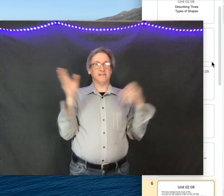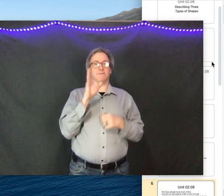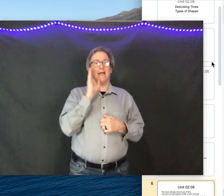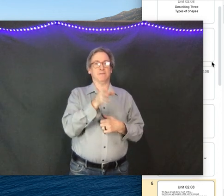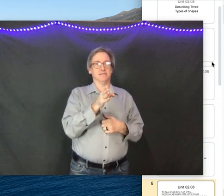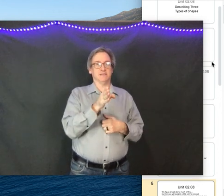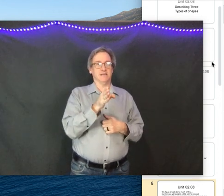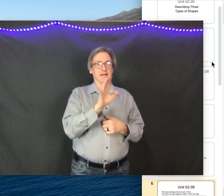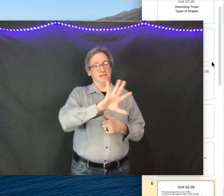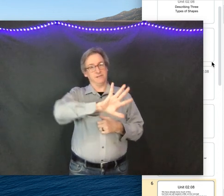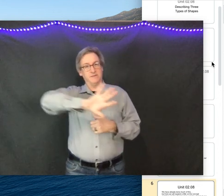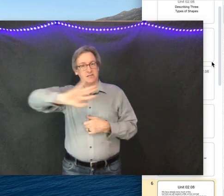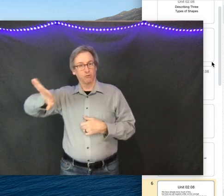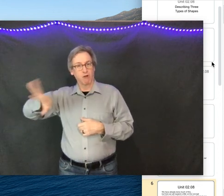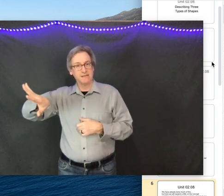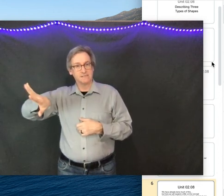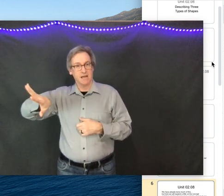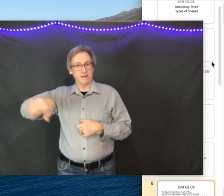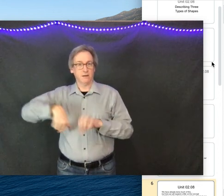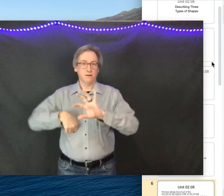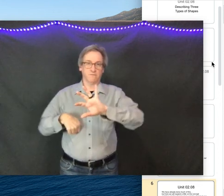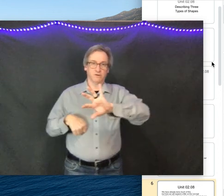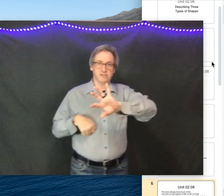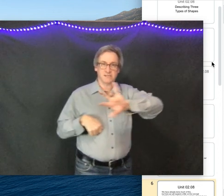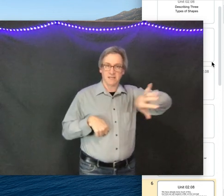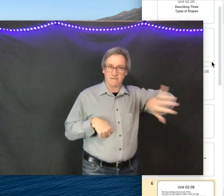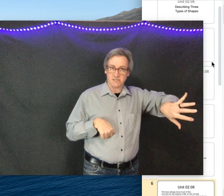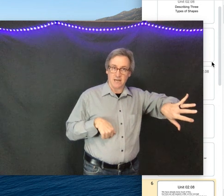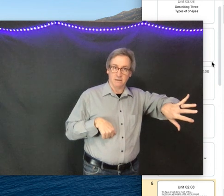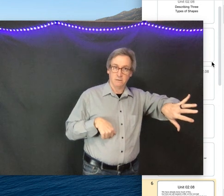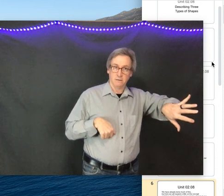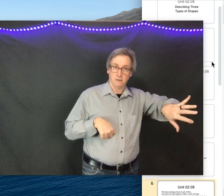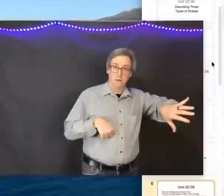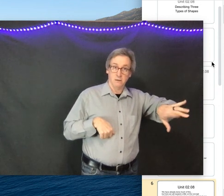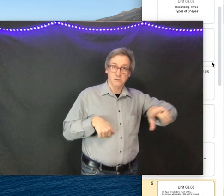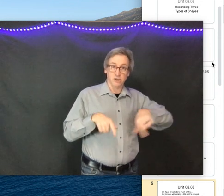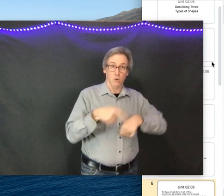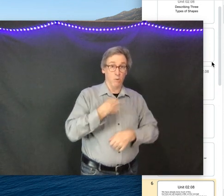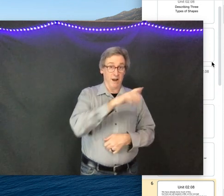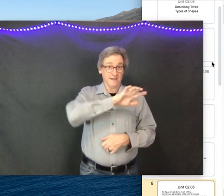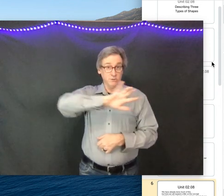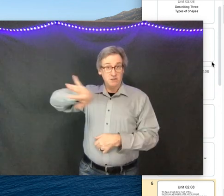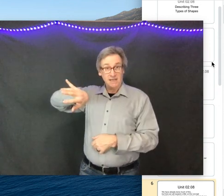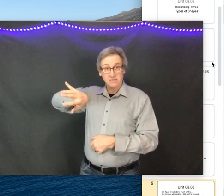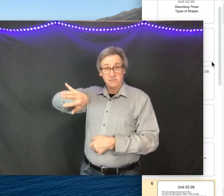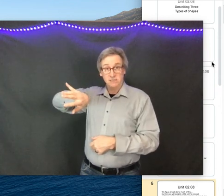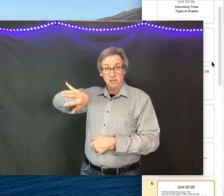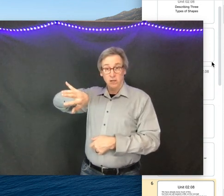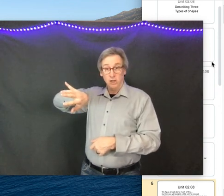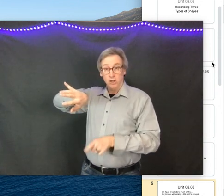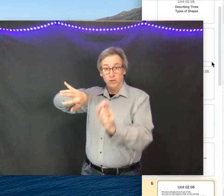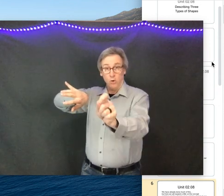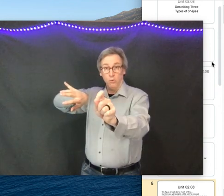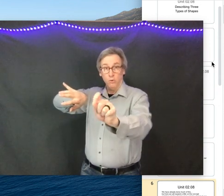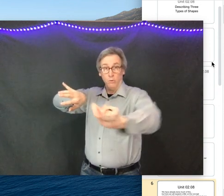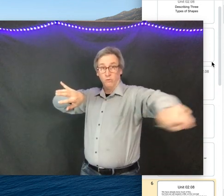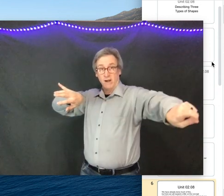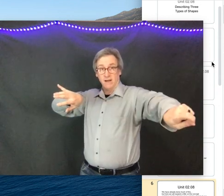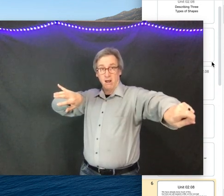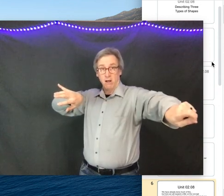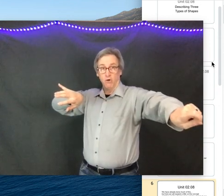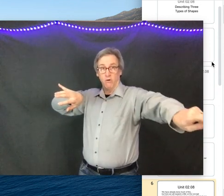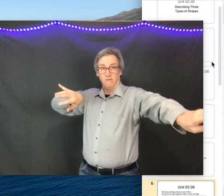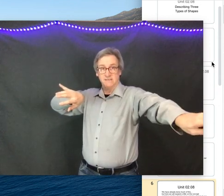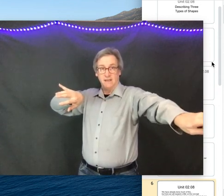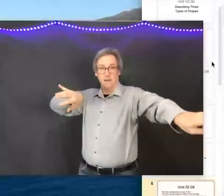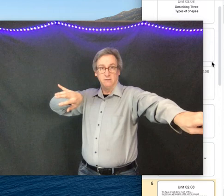So the same thing happens inside. Something's on the right side versus the left side. So when I do this, you would write